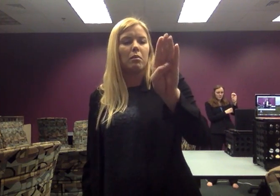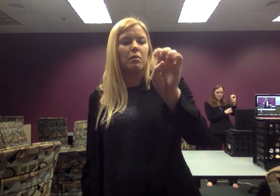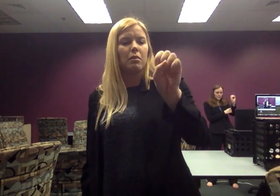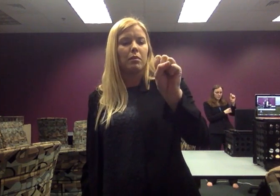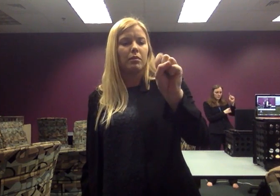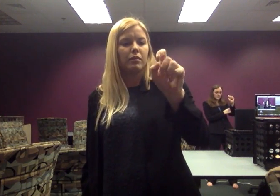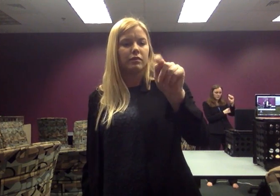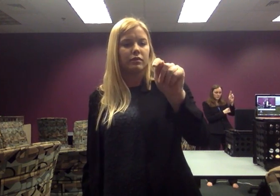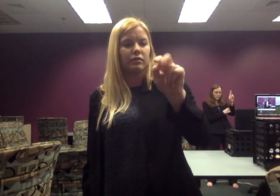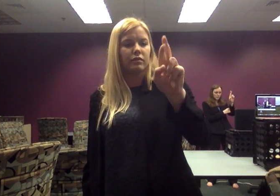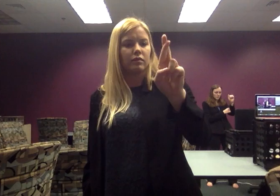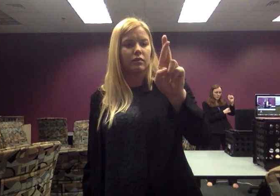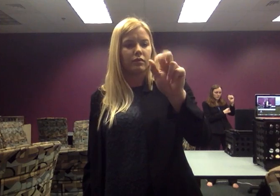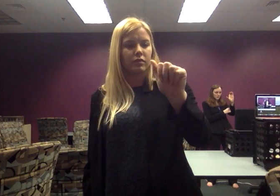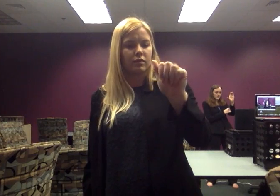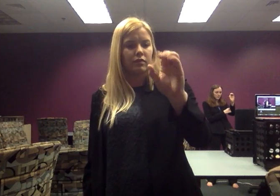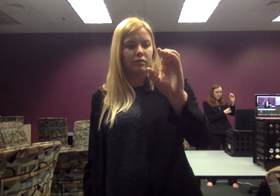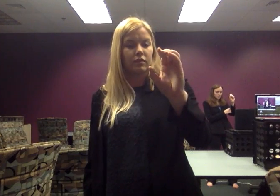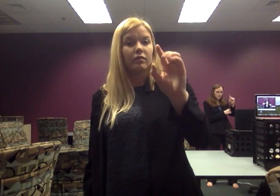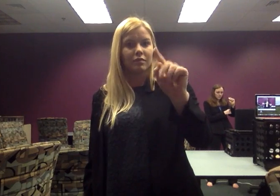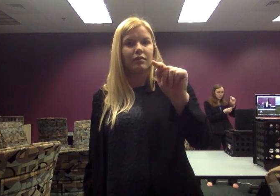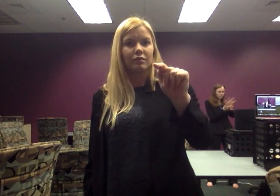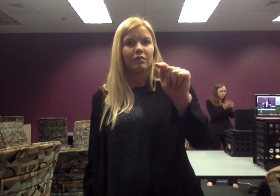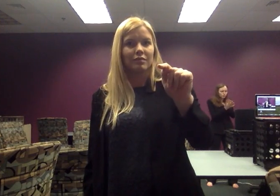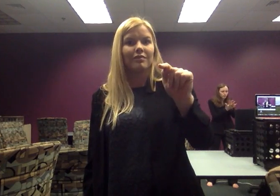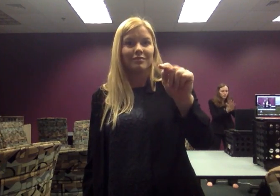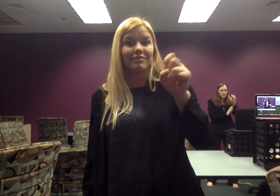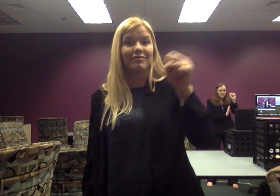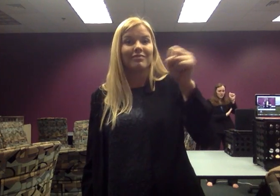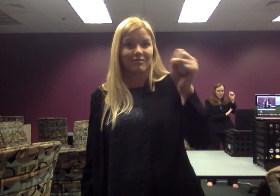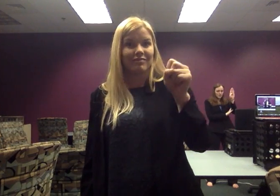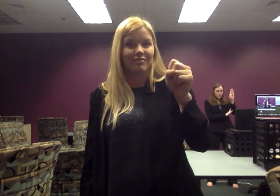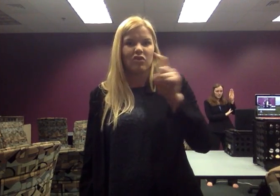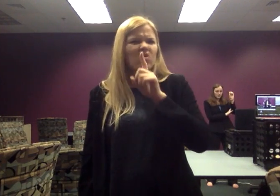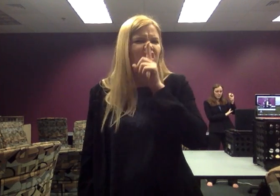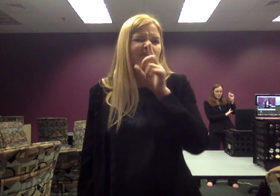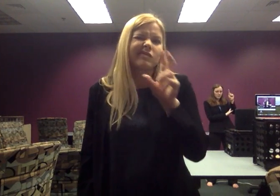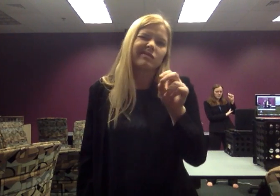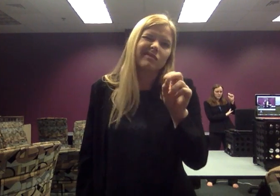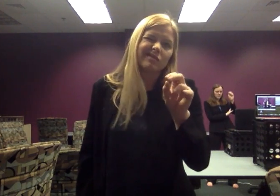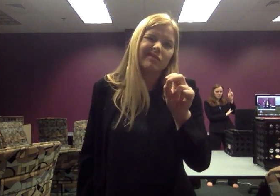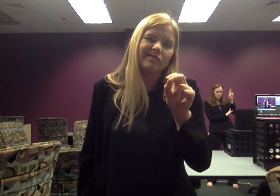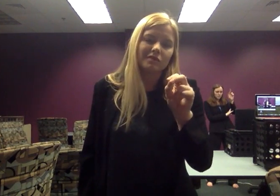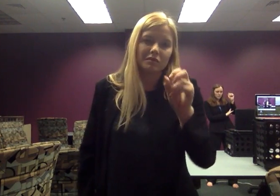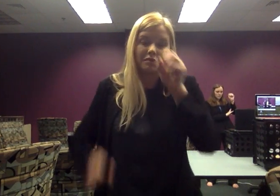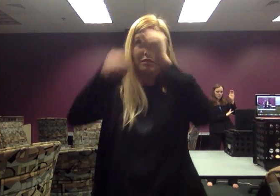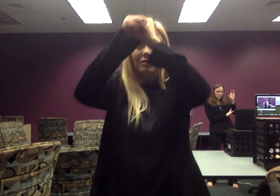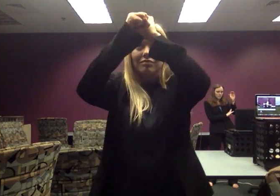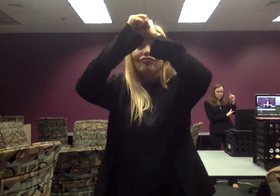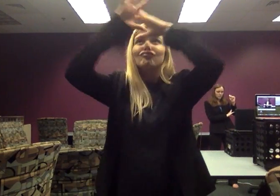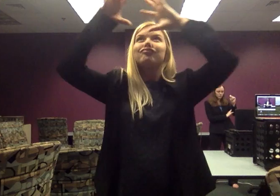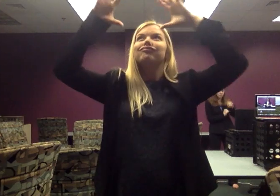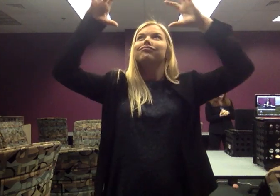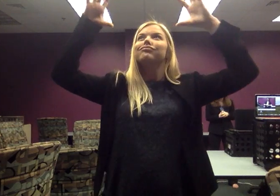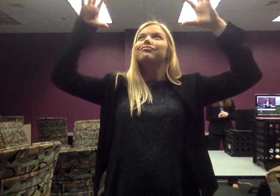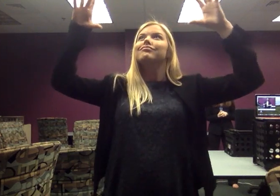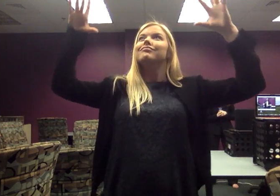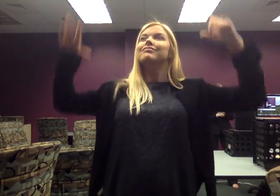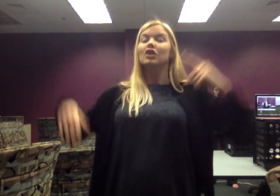pretend, when she painted her flowers, she would pretend she was painting it from maybe a bumblebee's point of view. Because that bumblebee would go inside